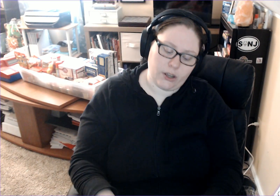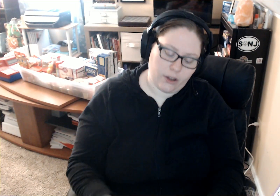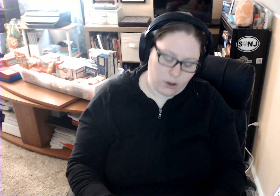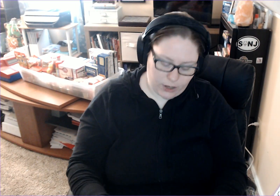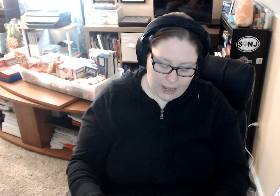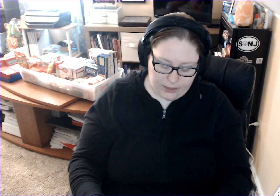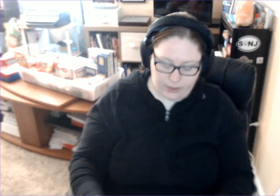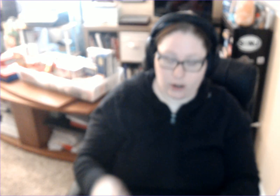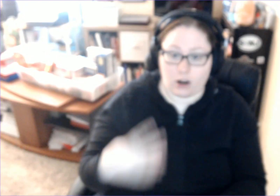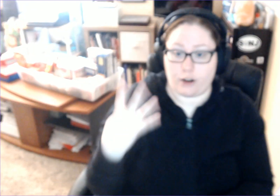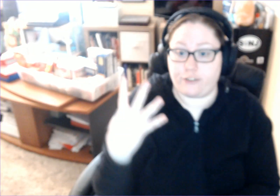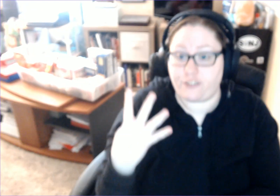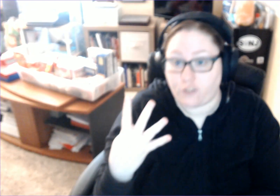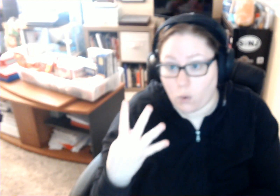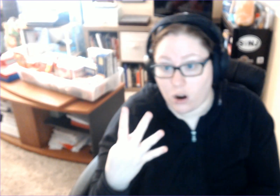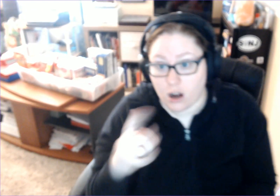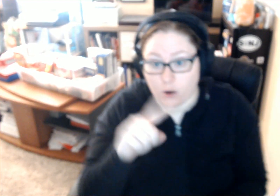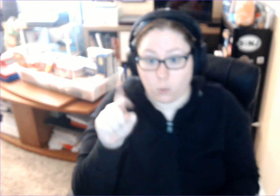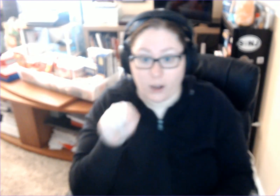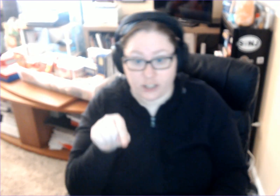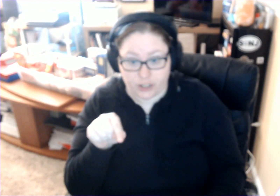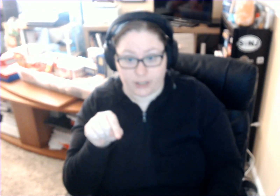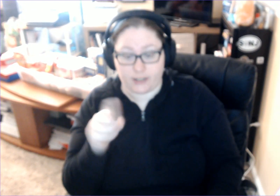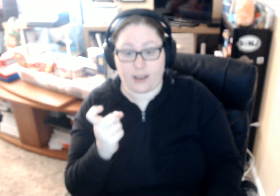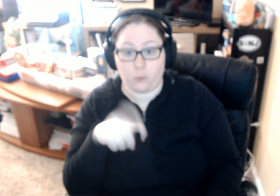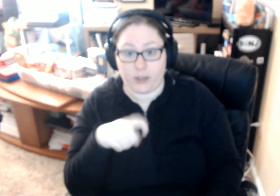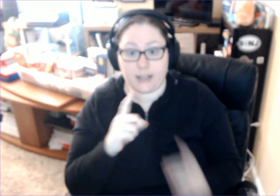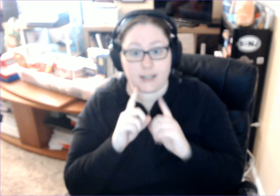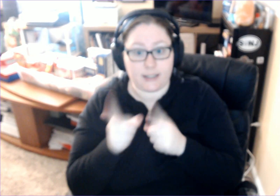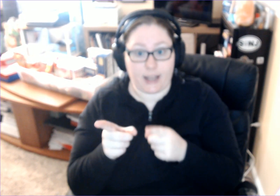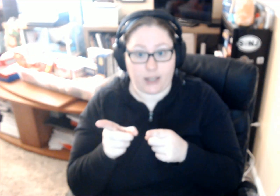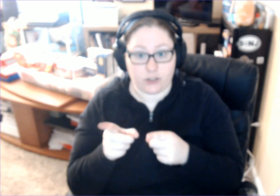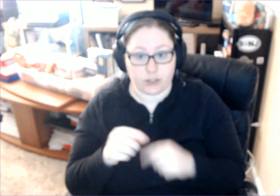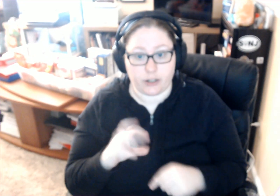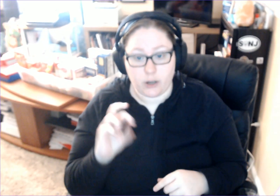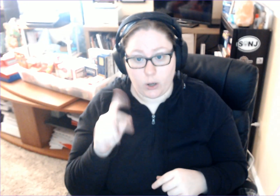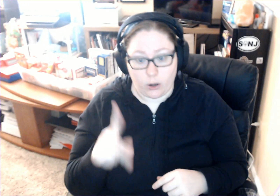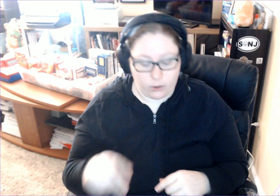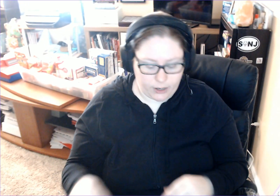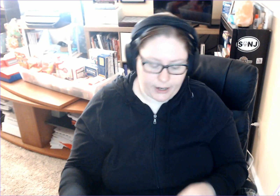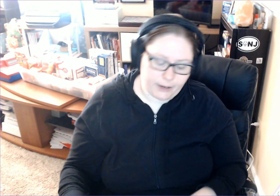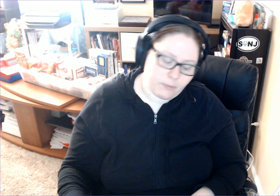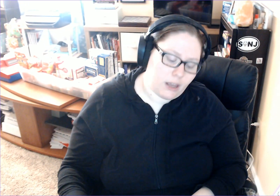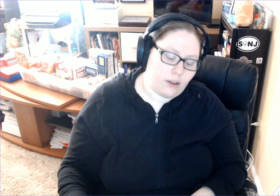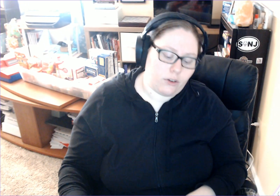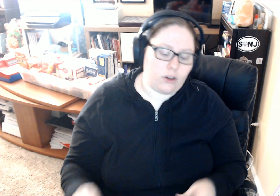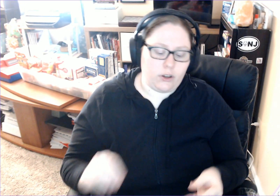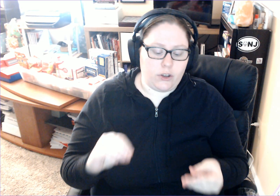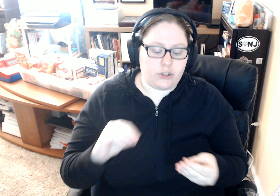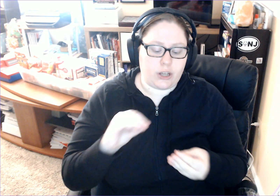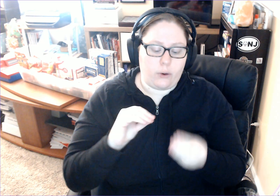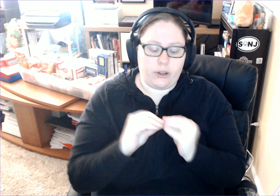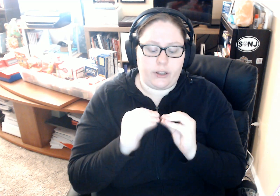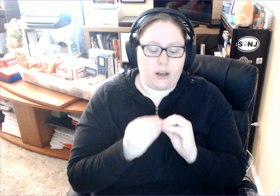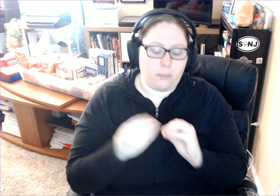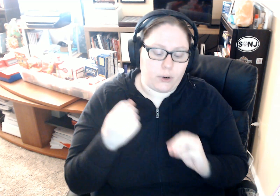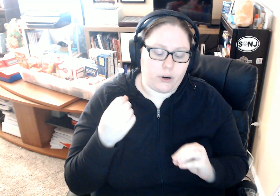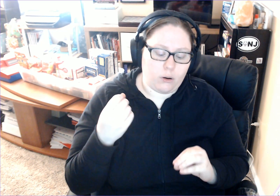Okay, there are 4 questions that we need to answer. Okay? So, number